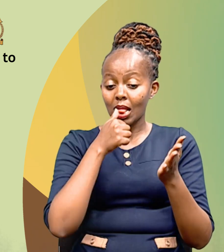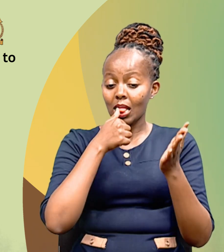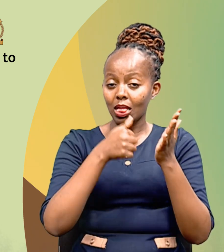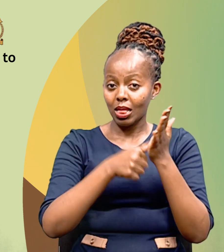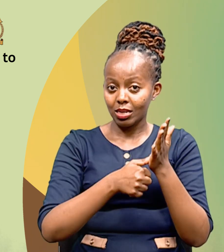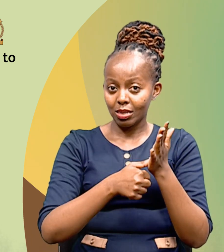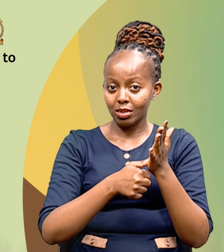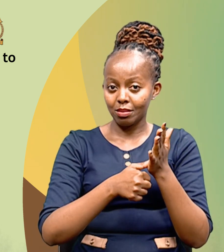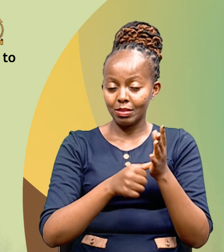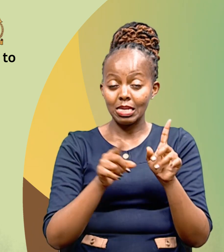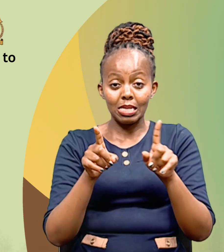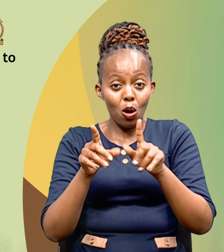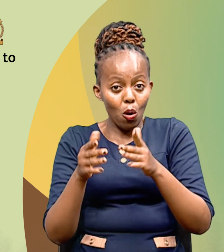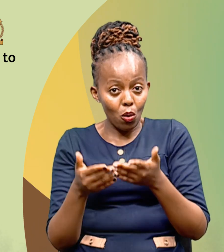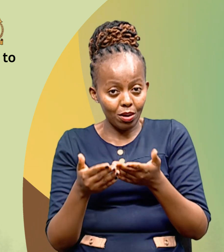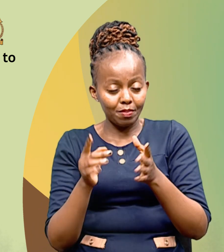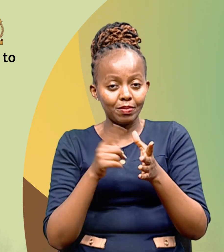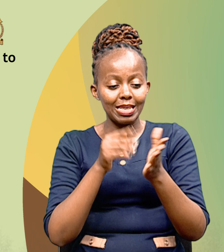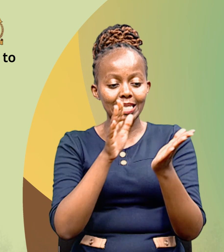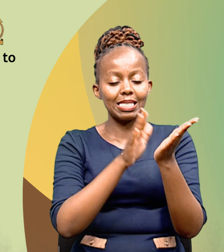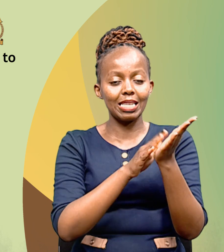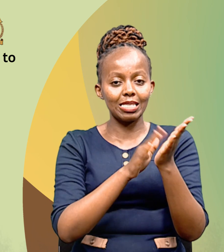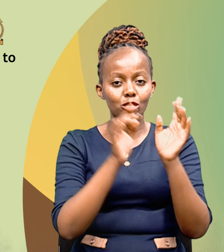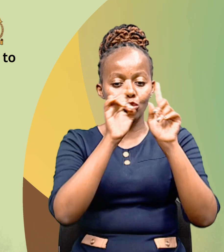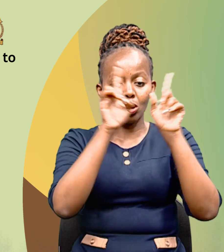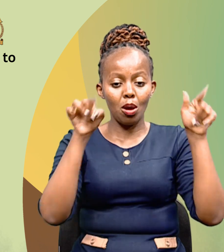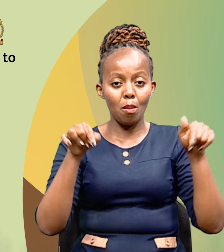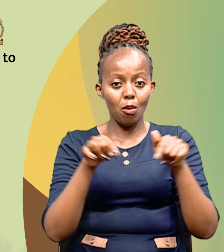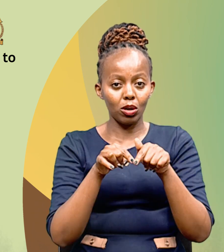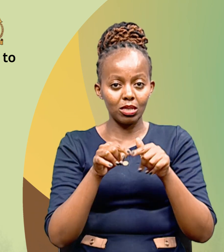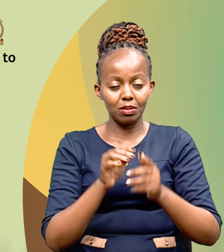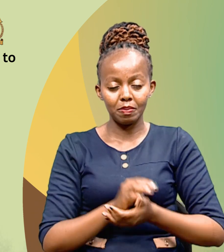letters, and suggestion boxes.